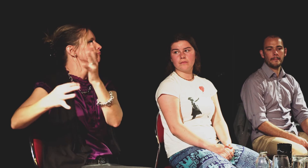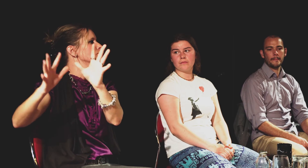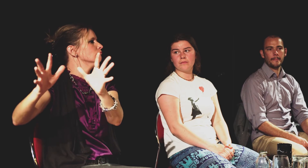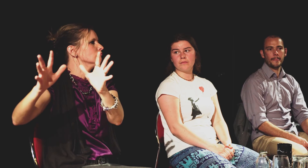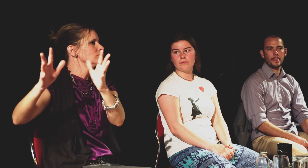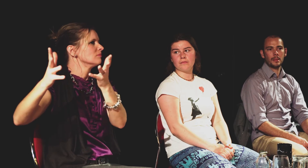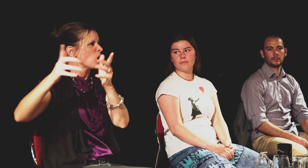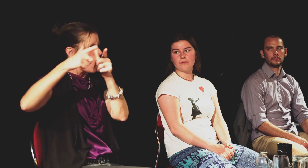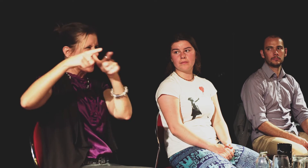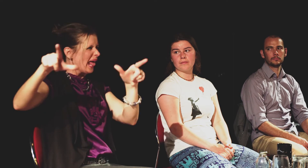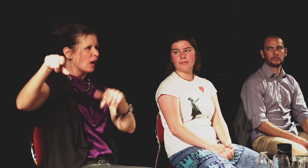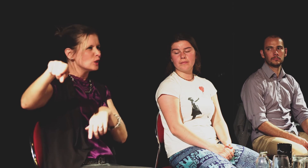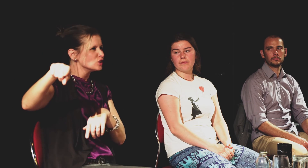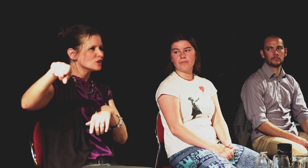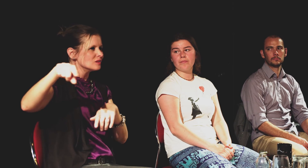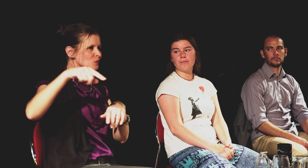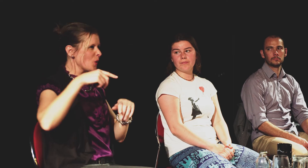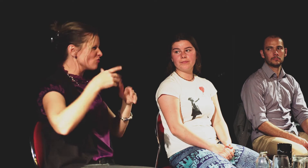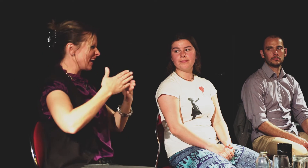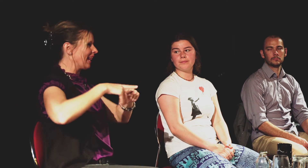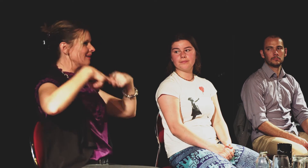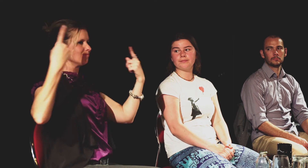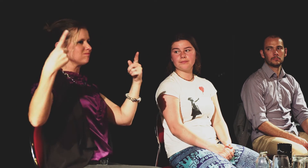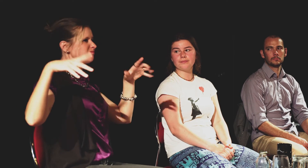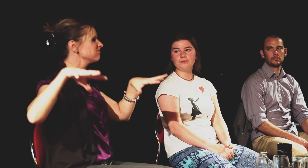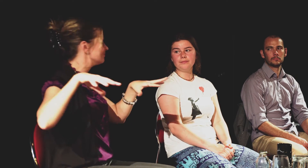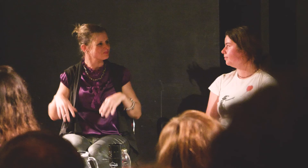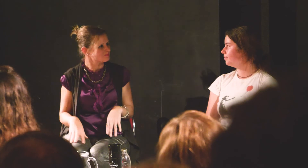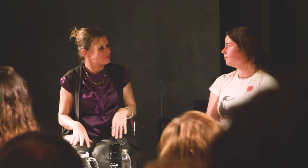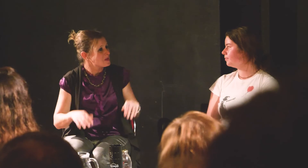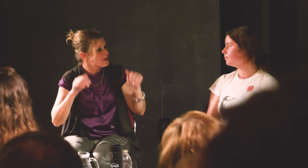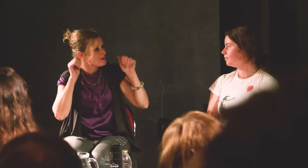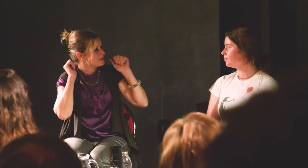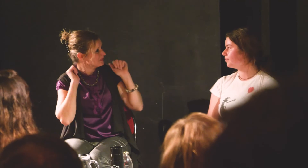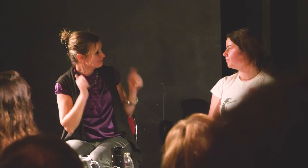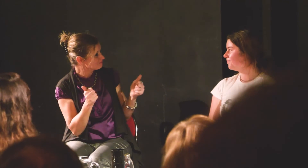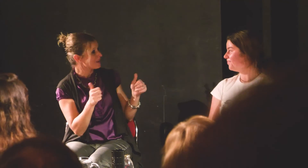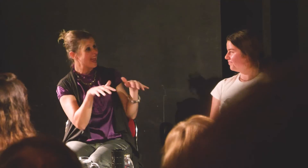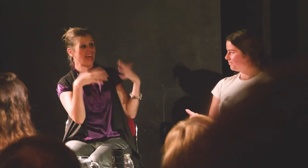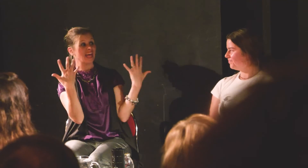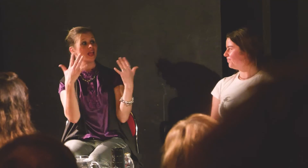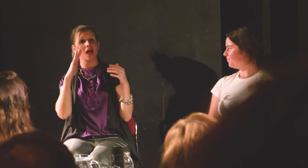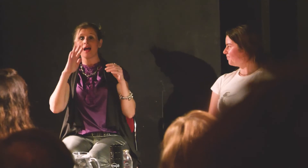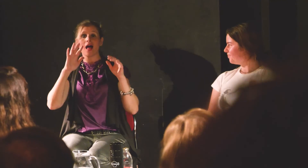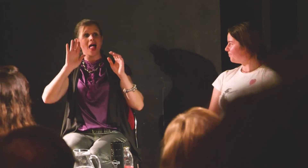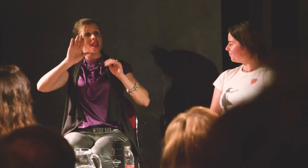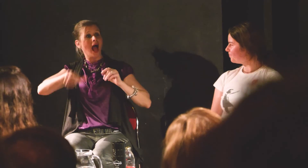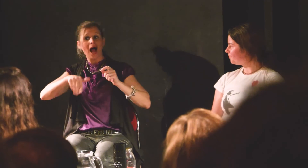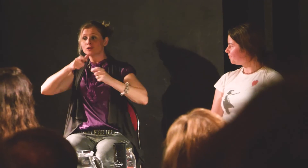And I know that for varying disability groups, they have their own stories as well, but it was just having to be that difference